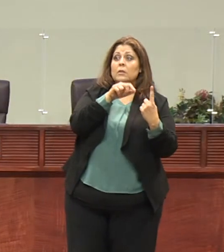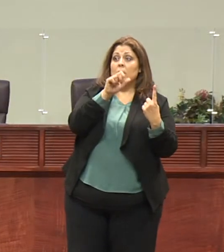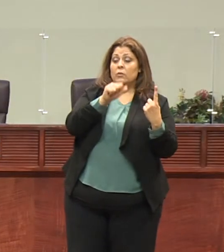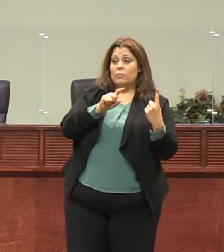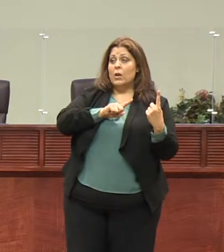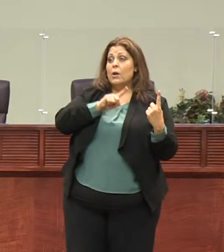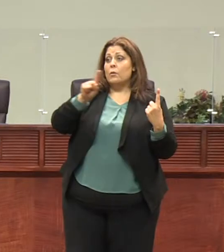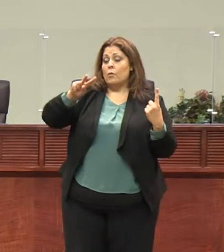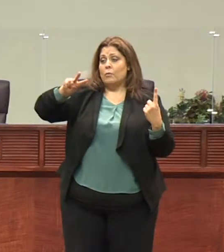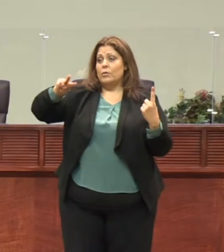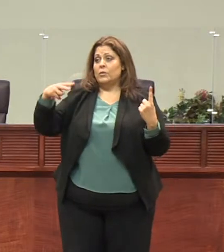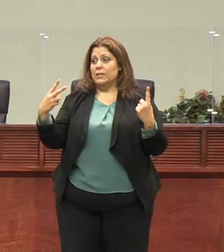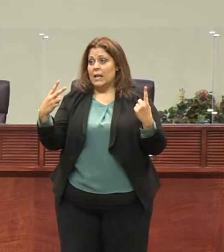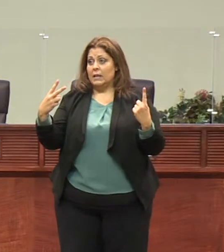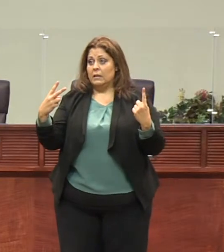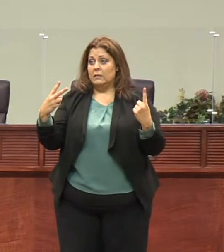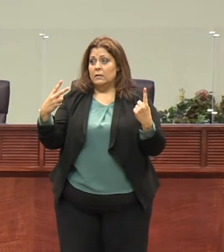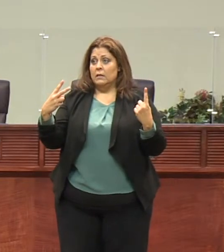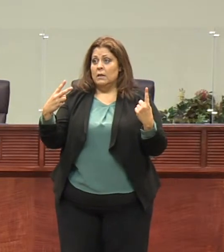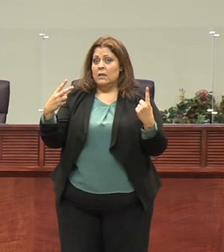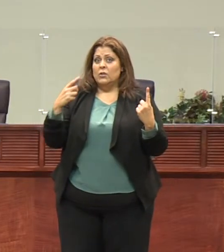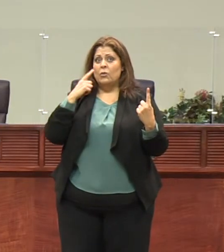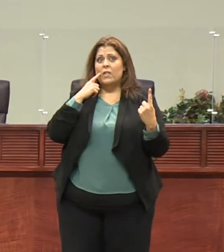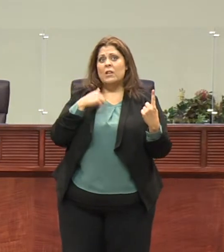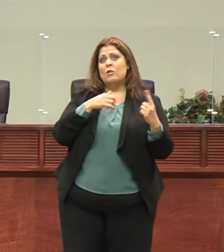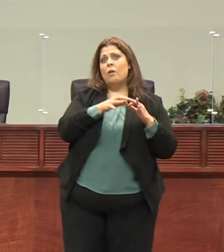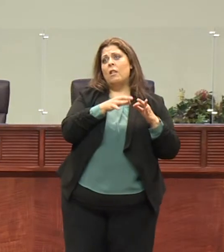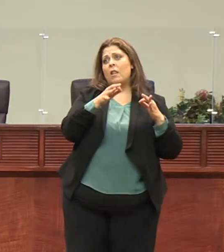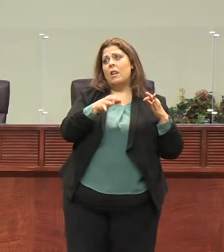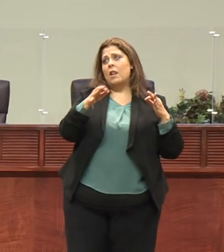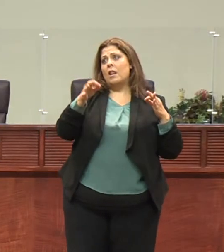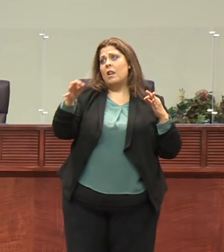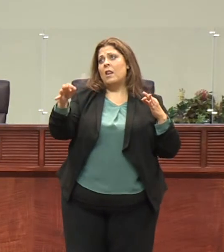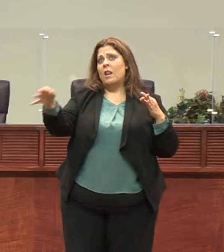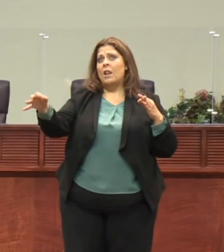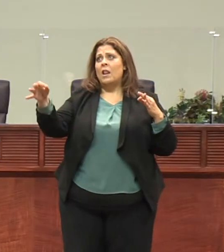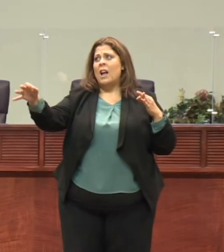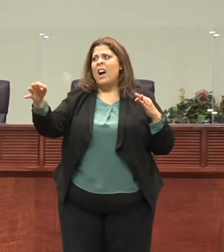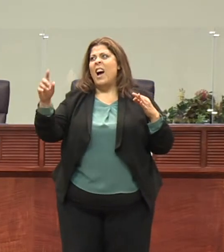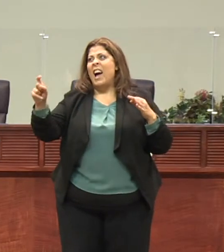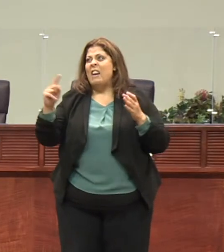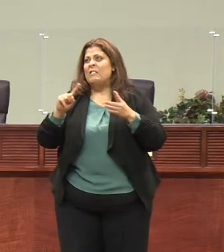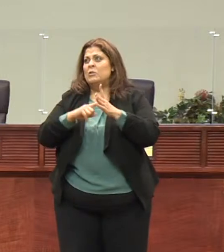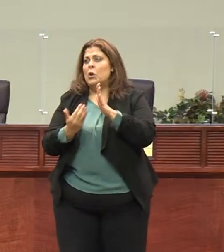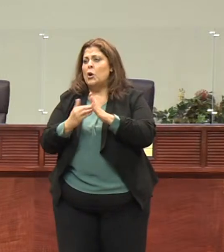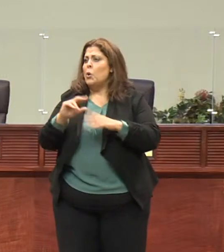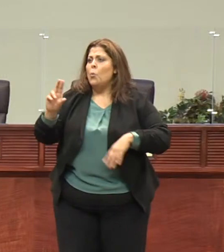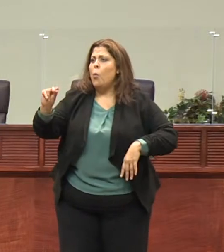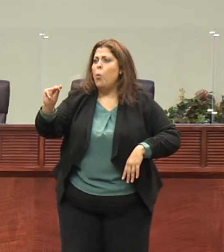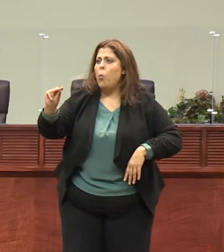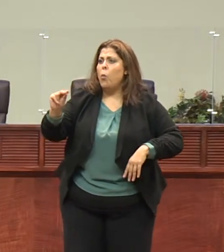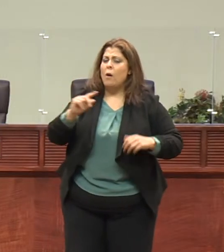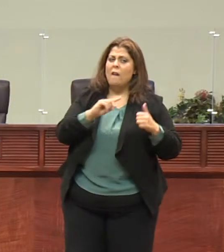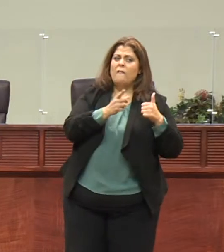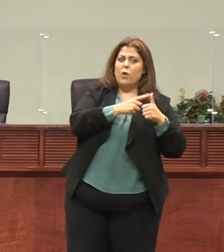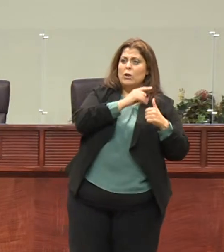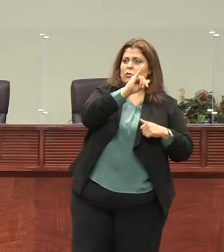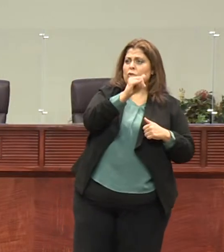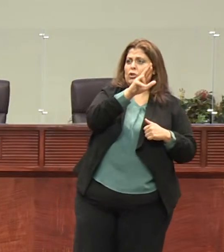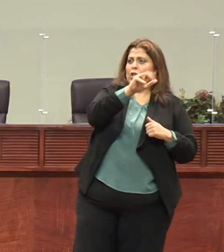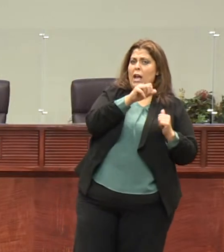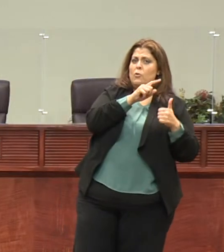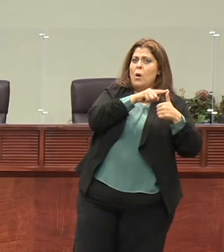to restart the series. So even if you have your dose in January, go and get your second one. It's important to get that